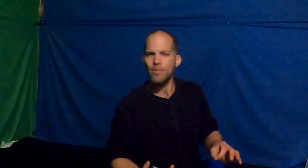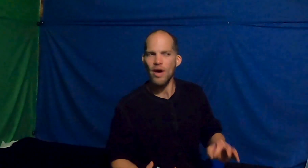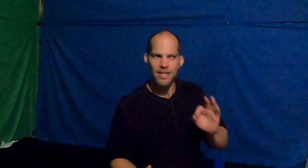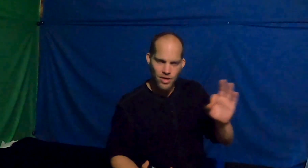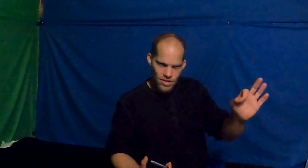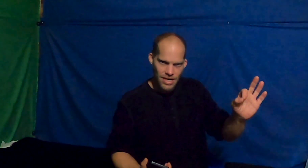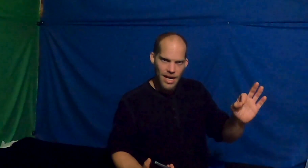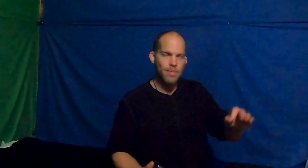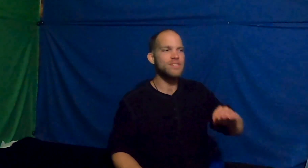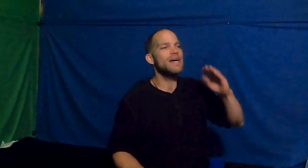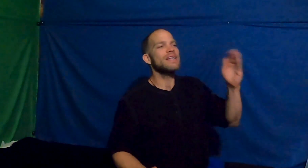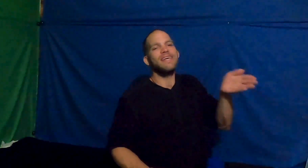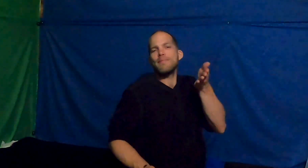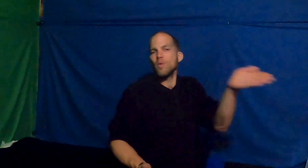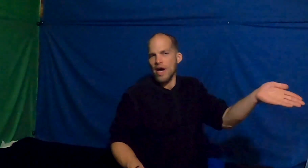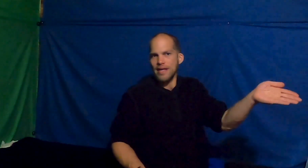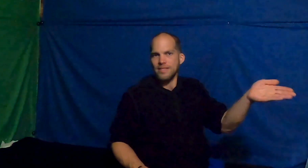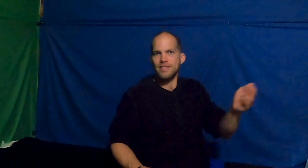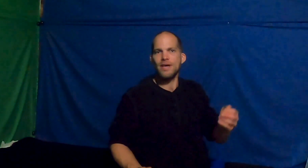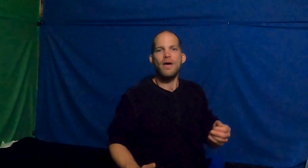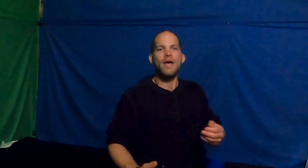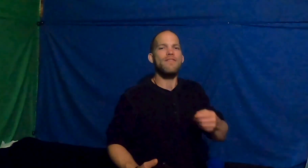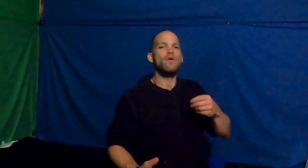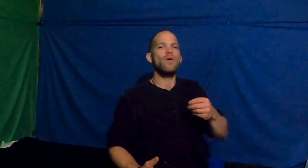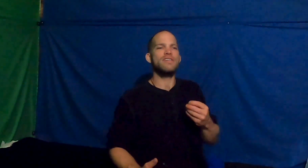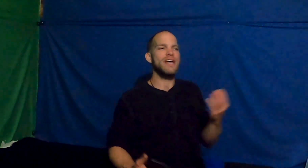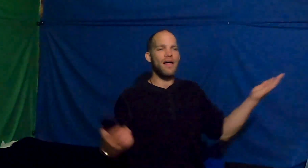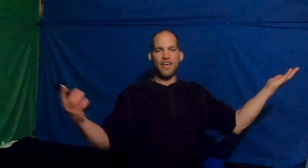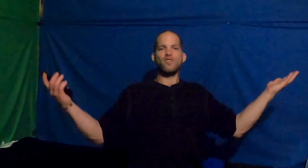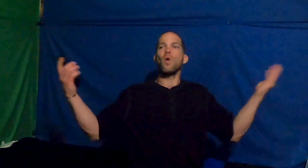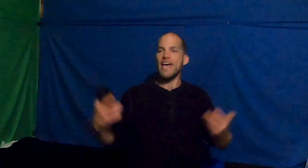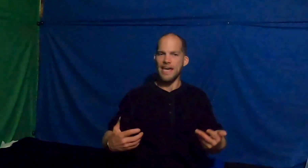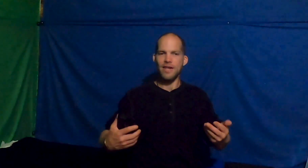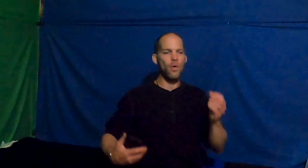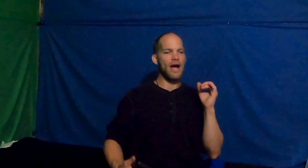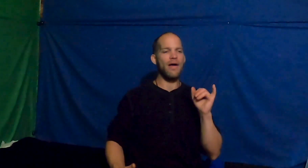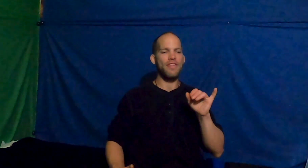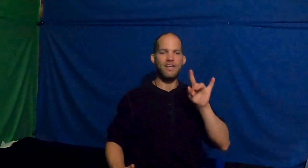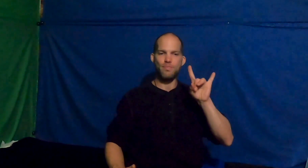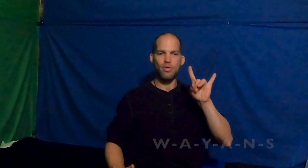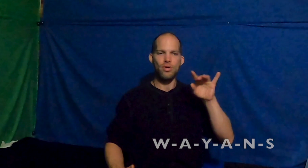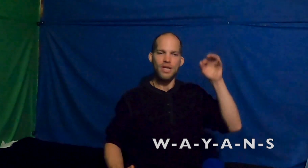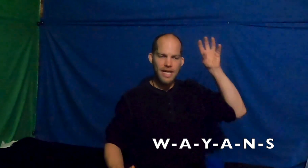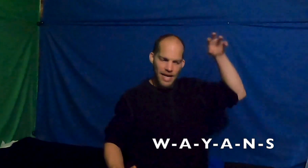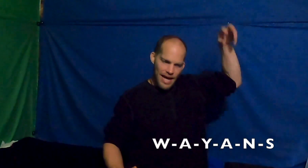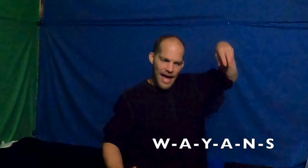way, this goes in names. Damon Wayans. If we want to say how things weigh in or how things plurally